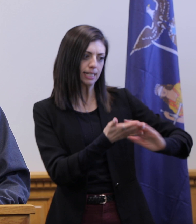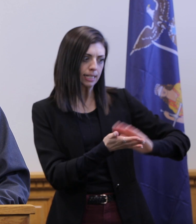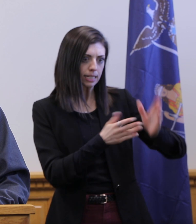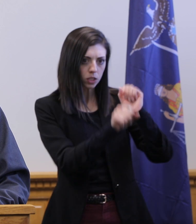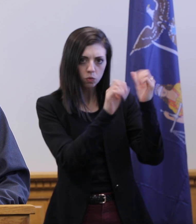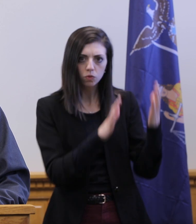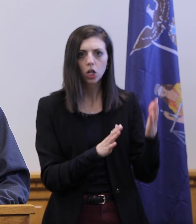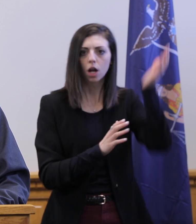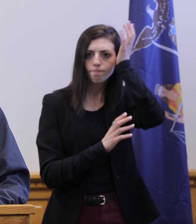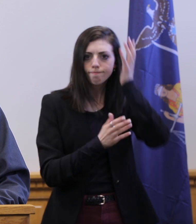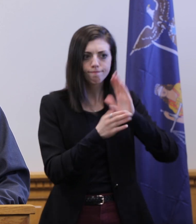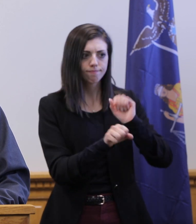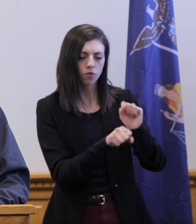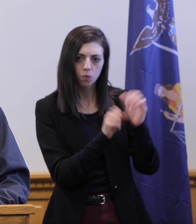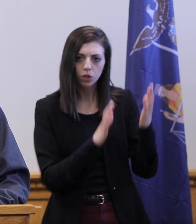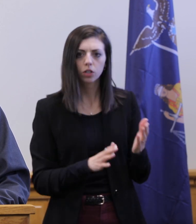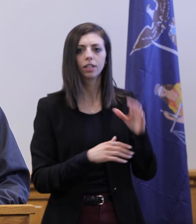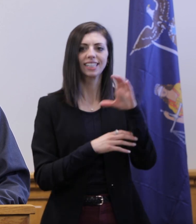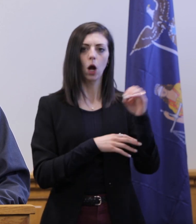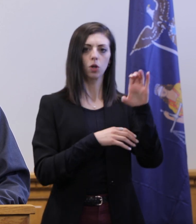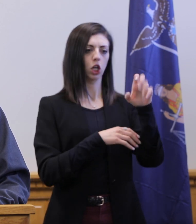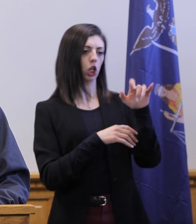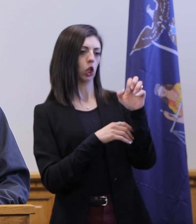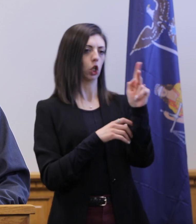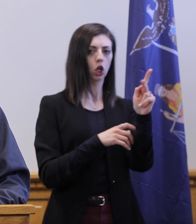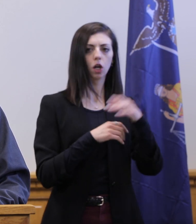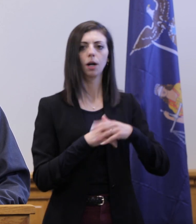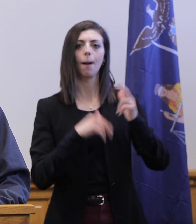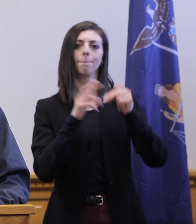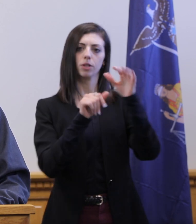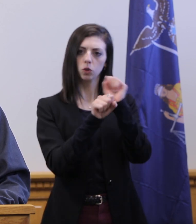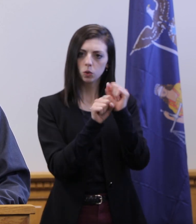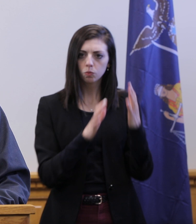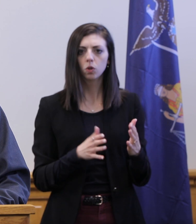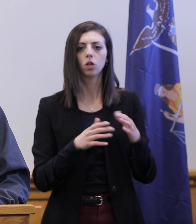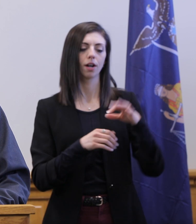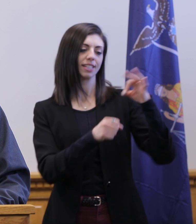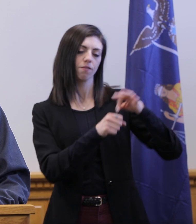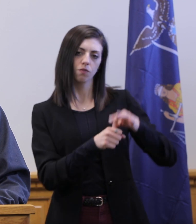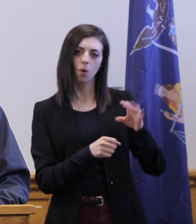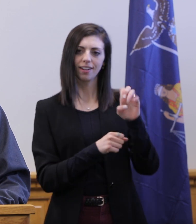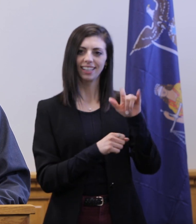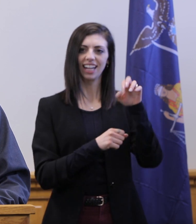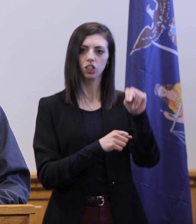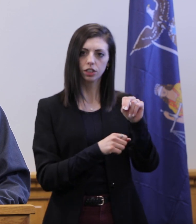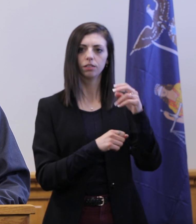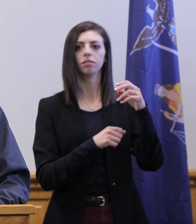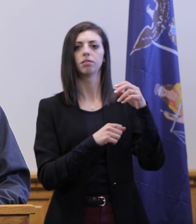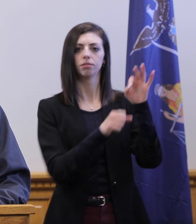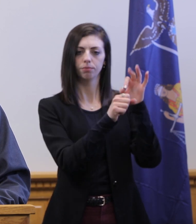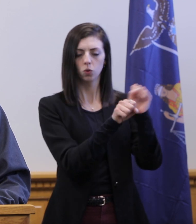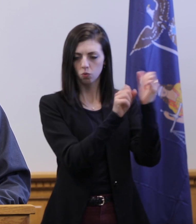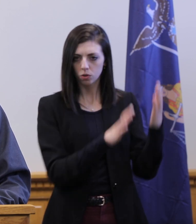DMV workers, county clerks, building service workers, and election workers. The governor also announced